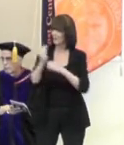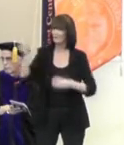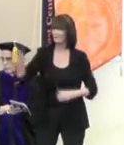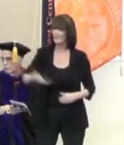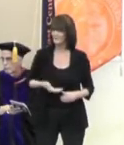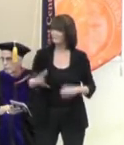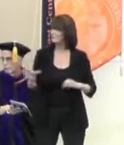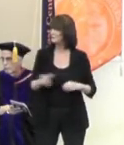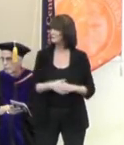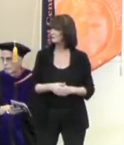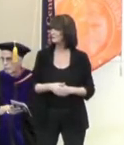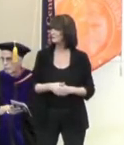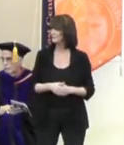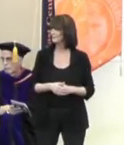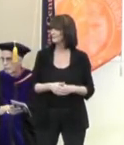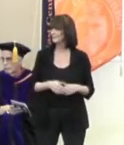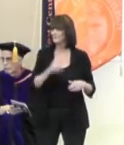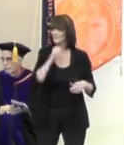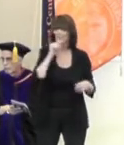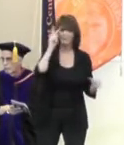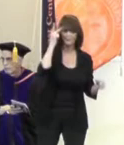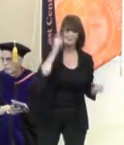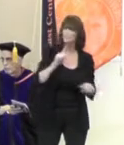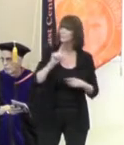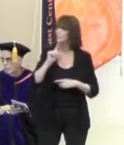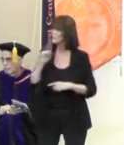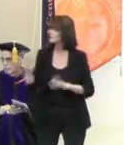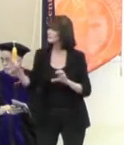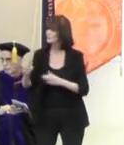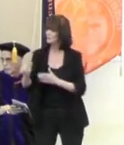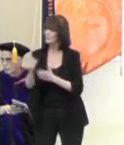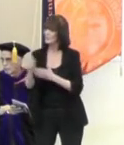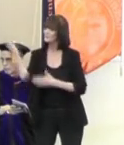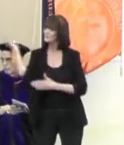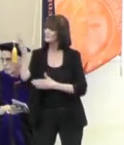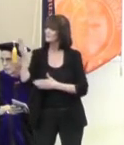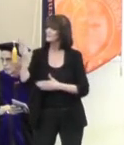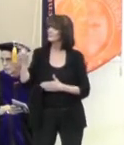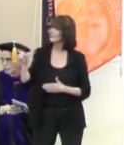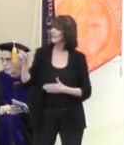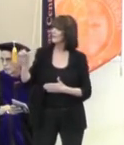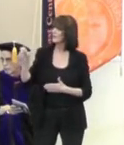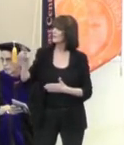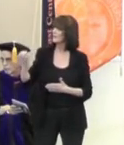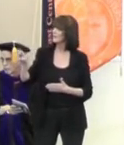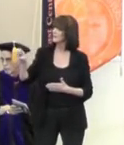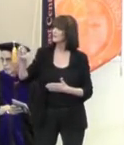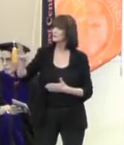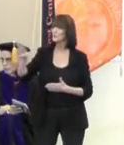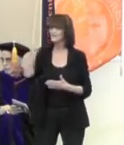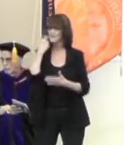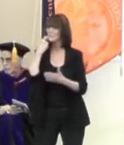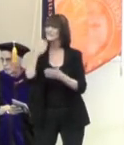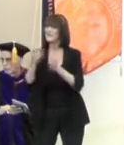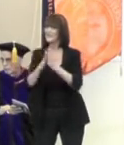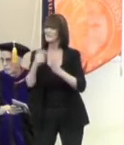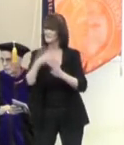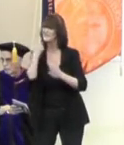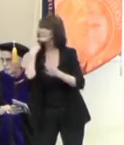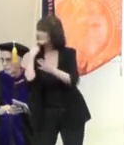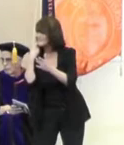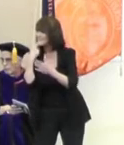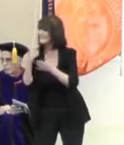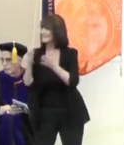to, outside of politics, was to do the commencement speech at Plainview. And he just asked me right out there just a while